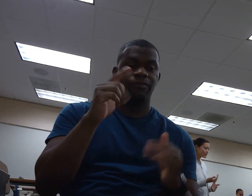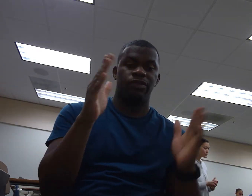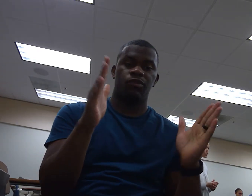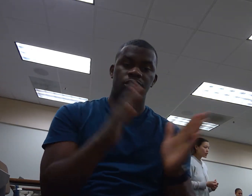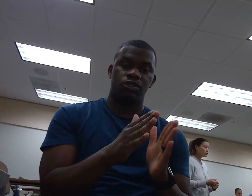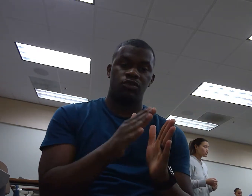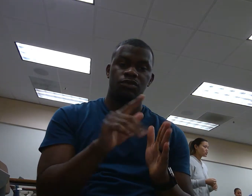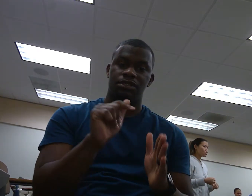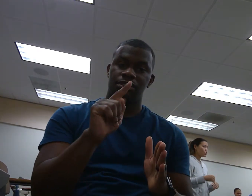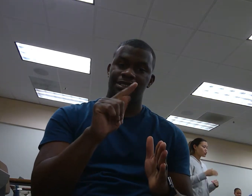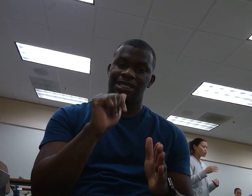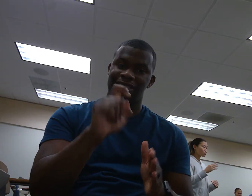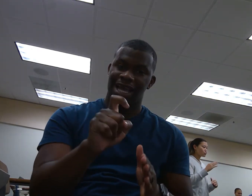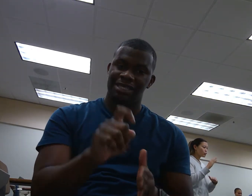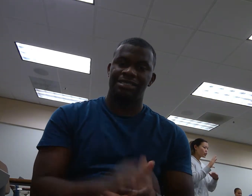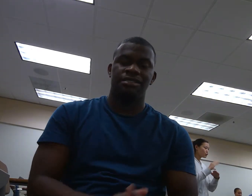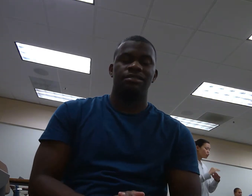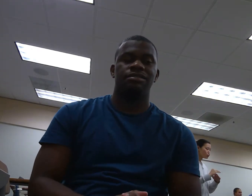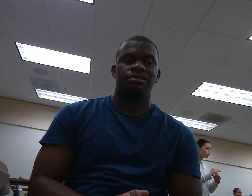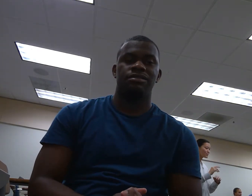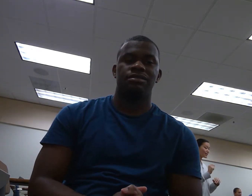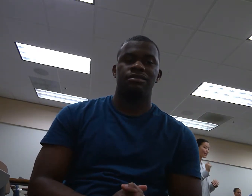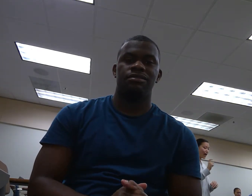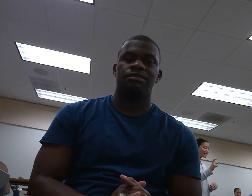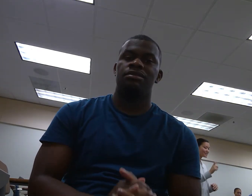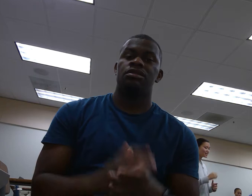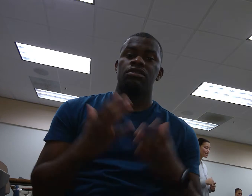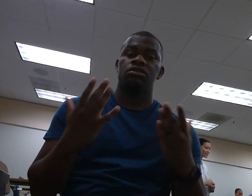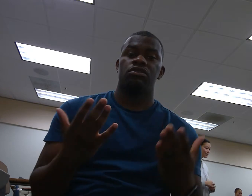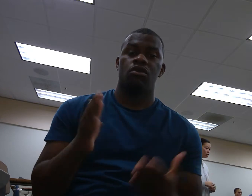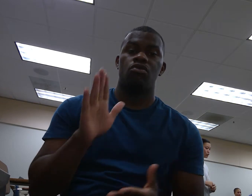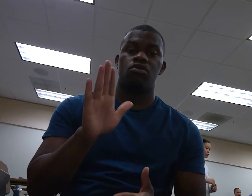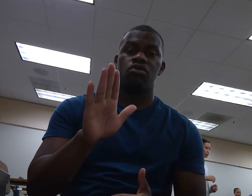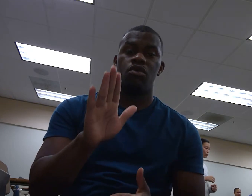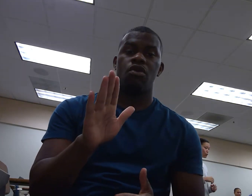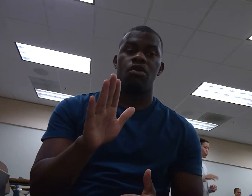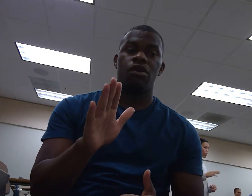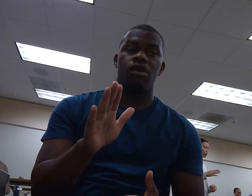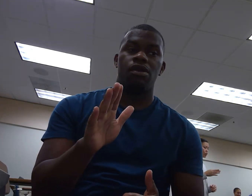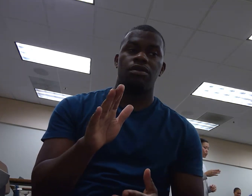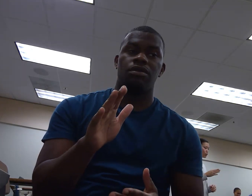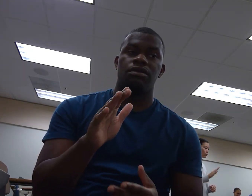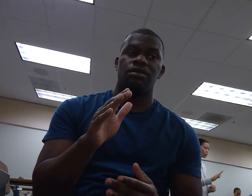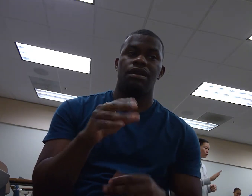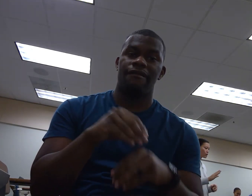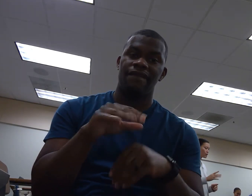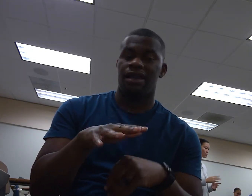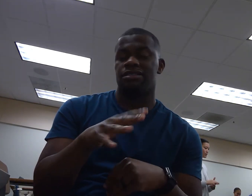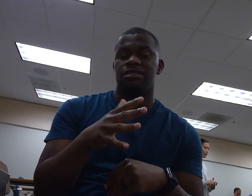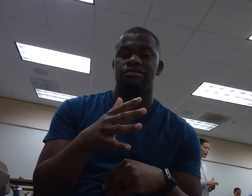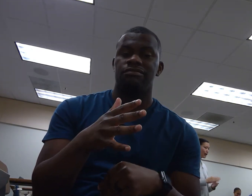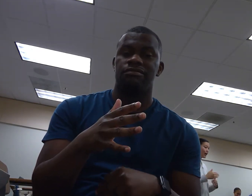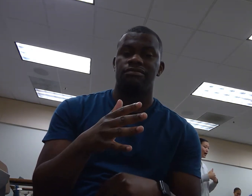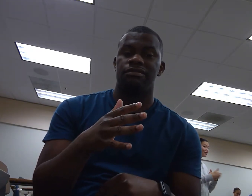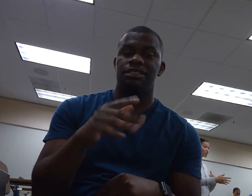taxes. And so your effective interest that you're paying after the tax break, let's say it's